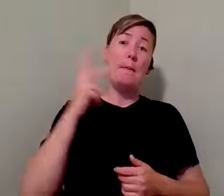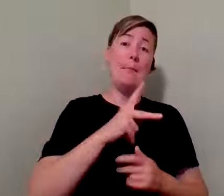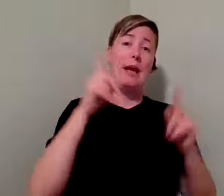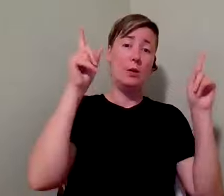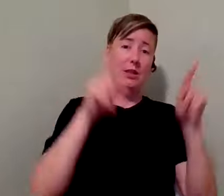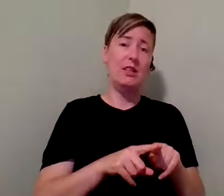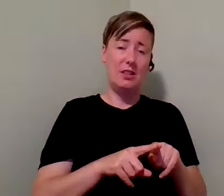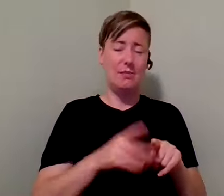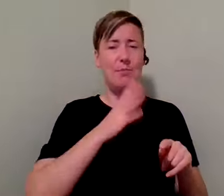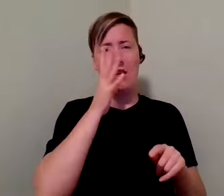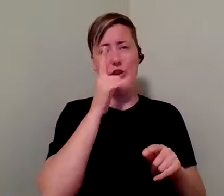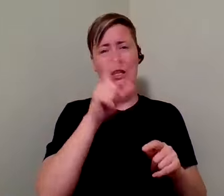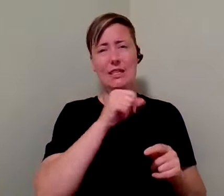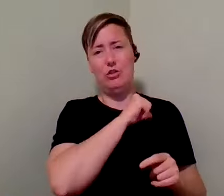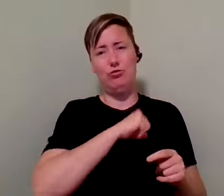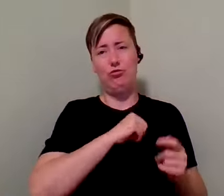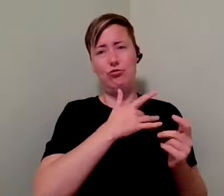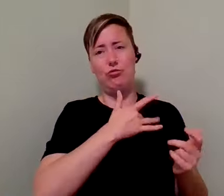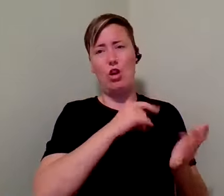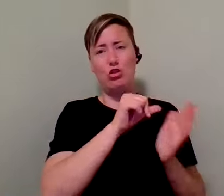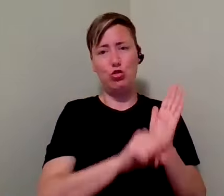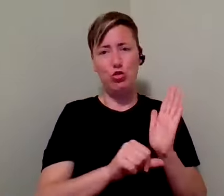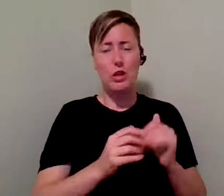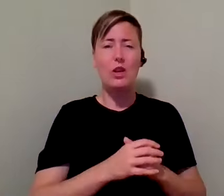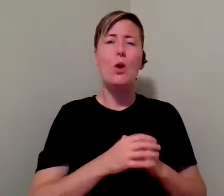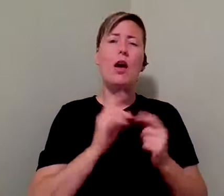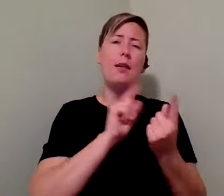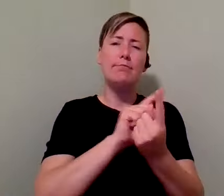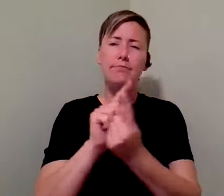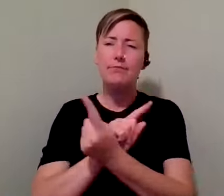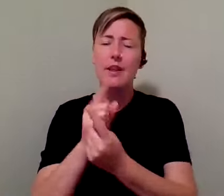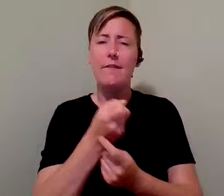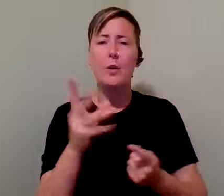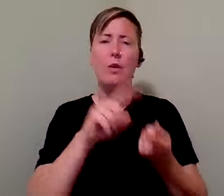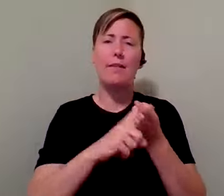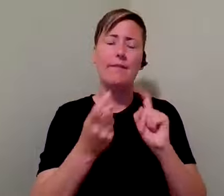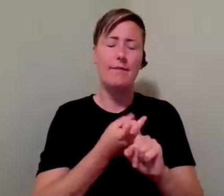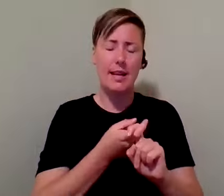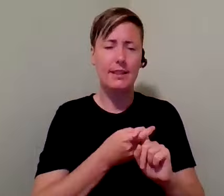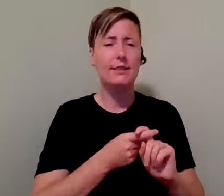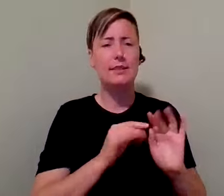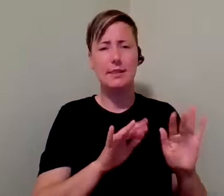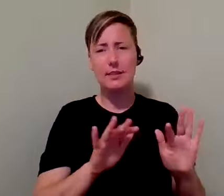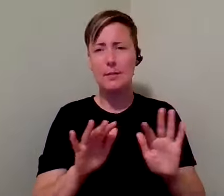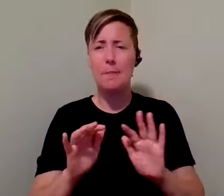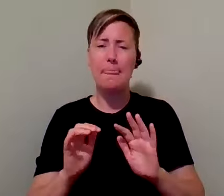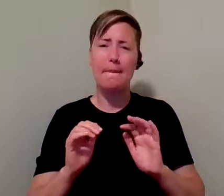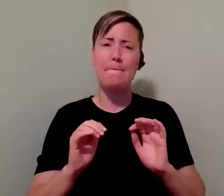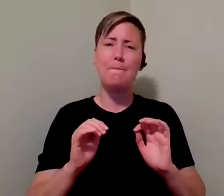open heart surgery. And I met up with some of my buddies from India. And using the choicest expletives, which I will not repeat in a